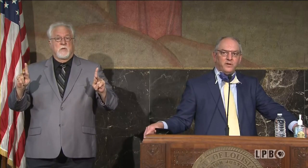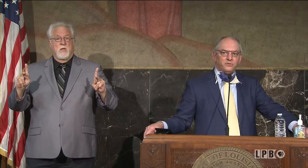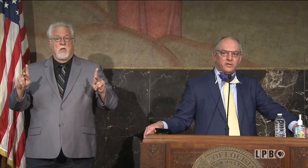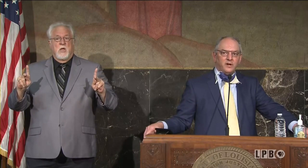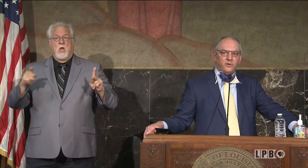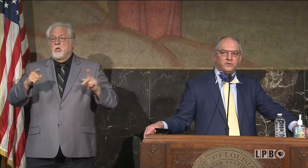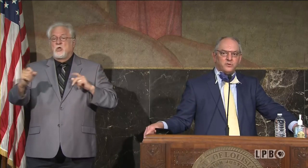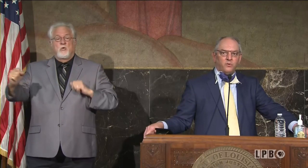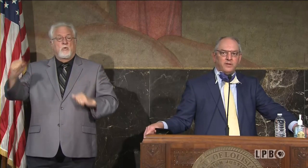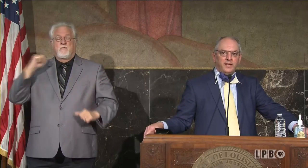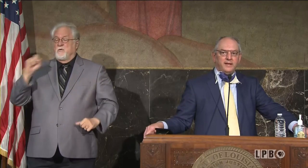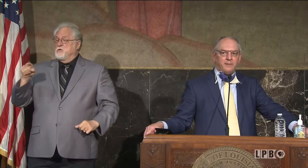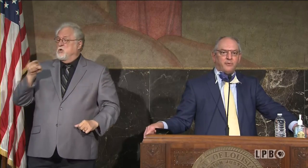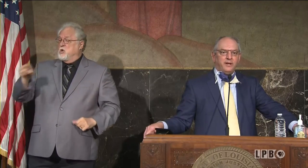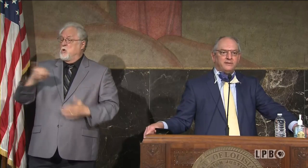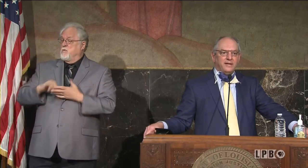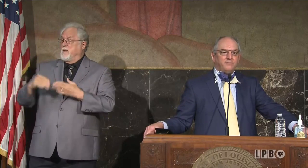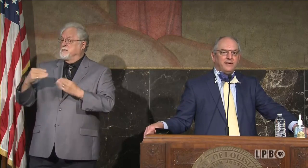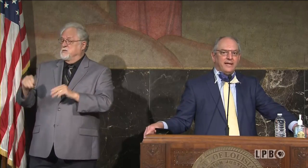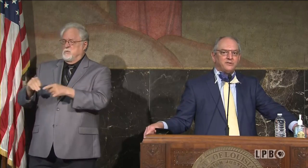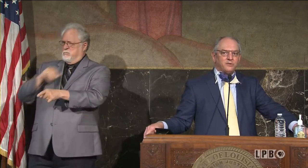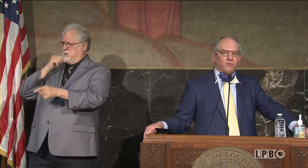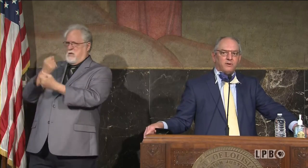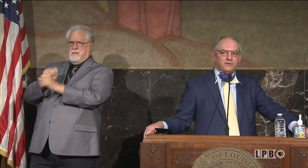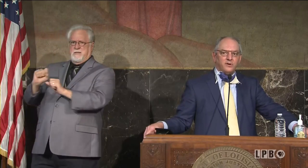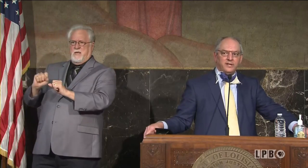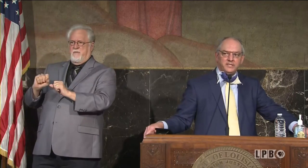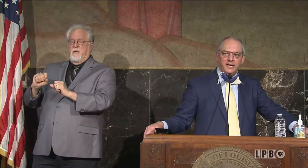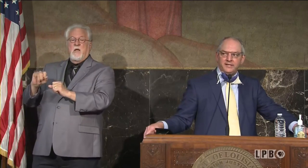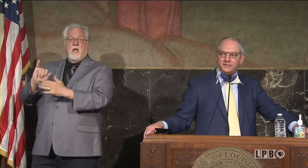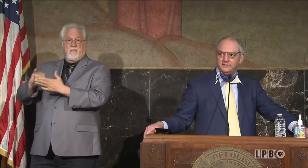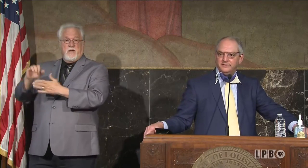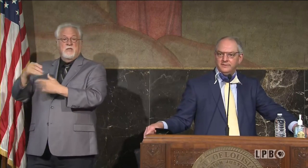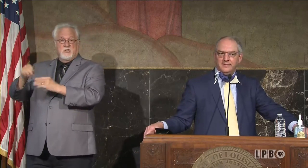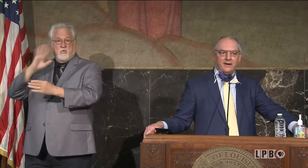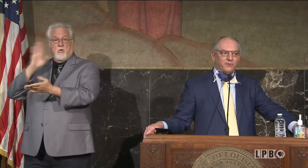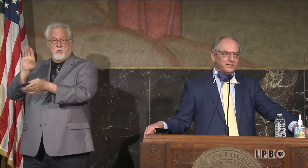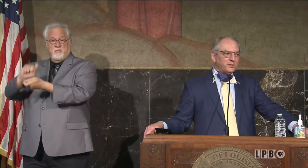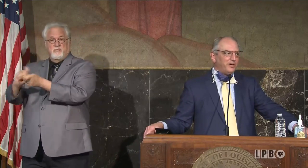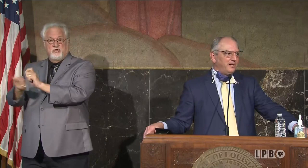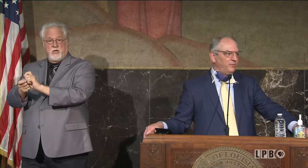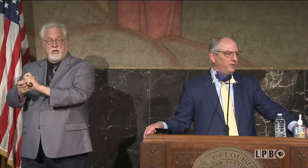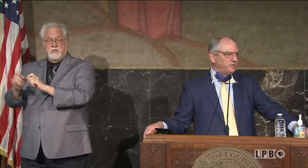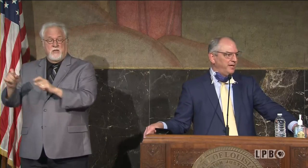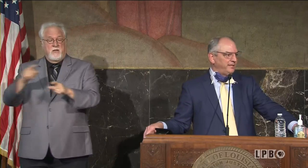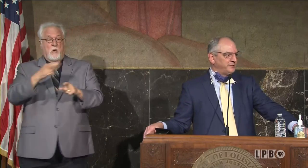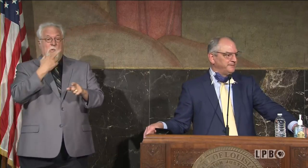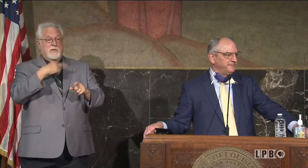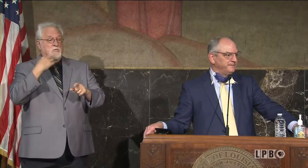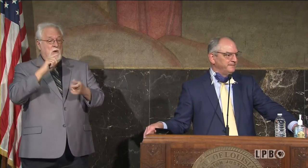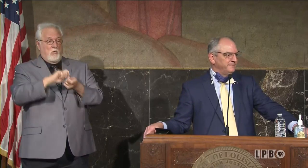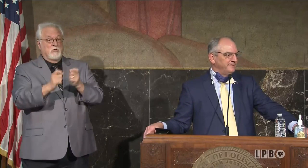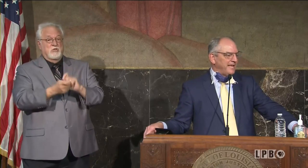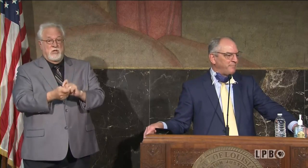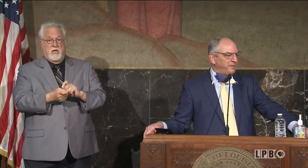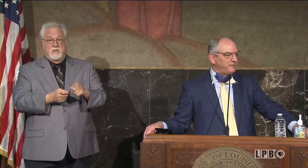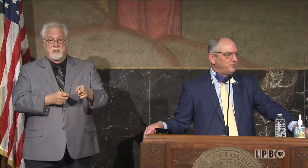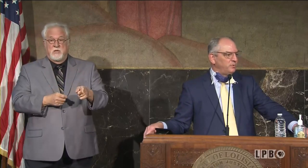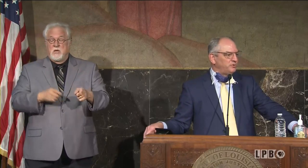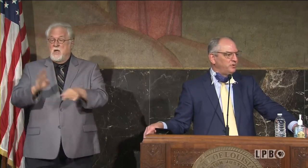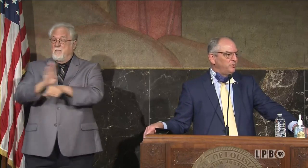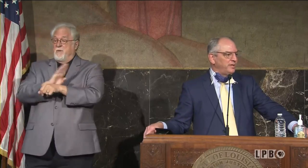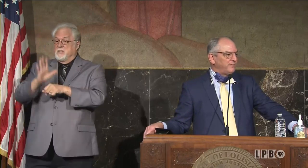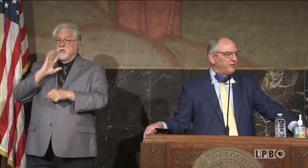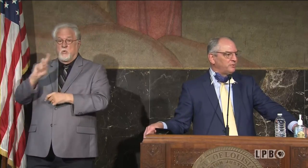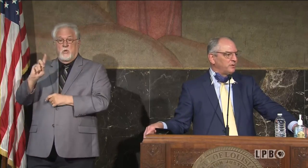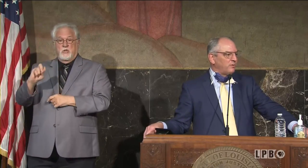you refuse to go in a store that isn't operating safely, that store is going to change. That restaurant will change. That business